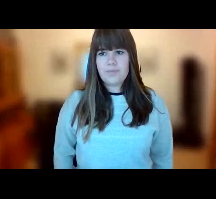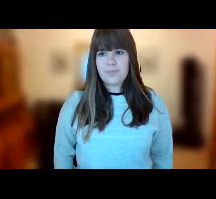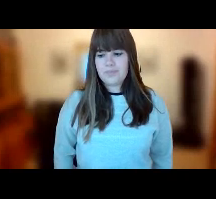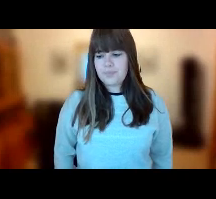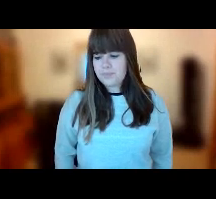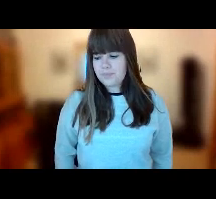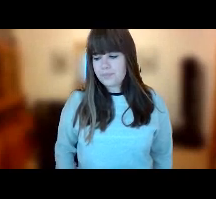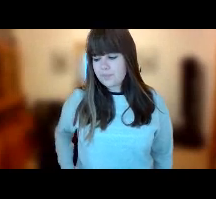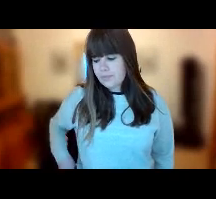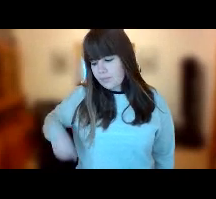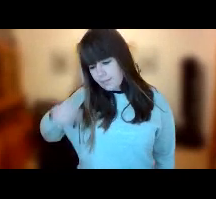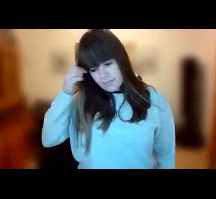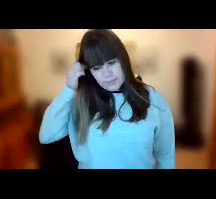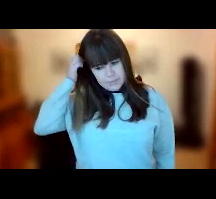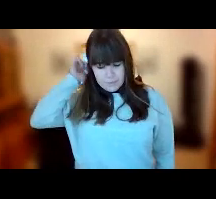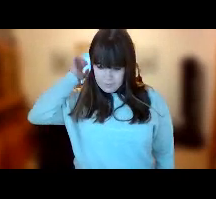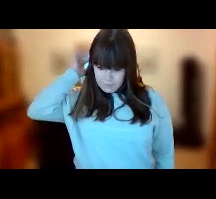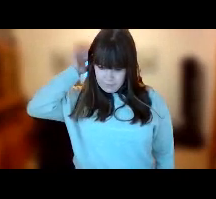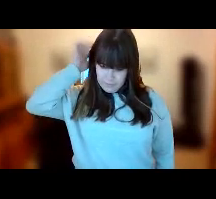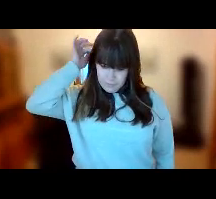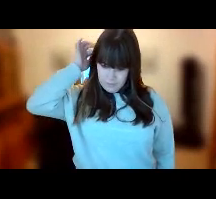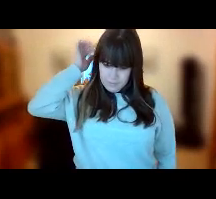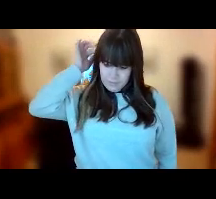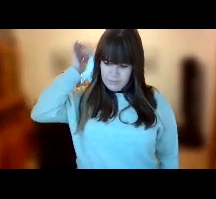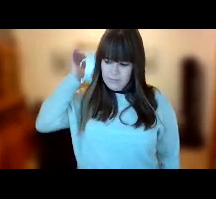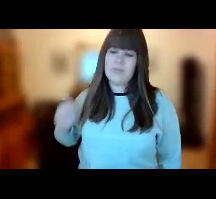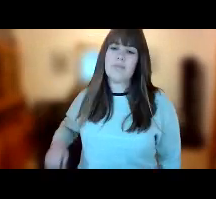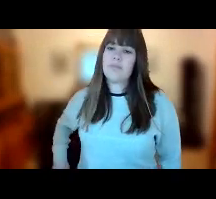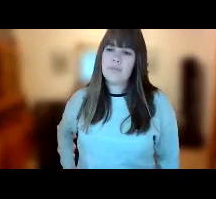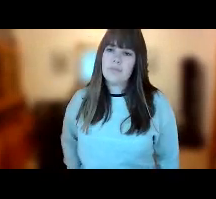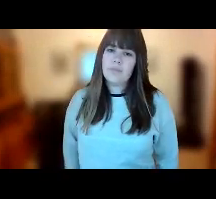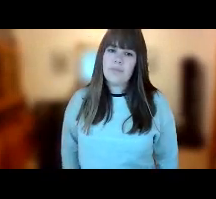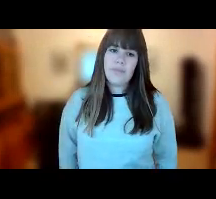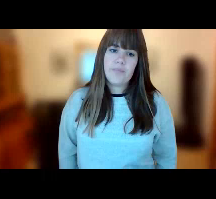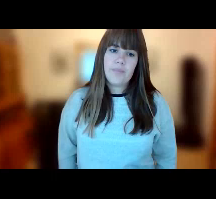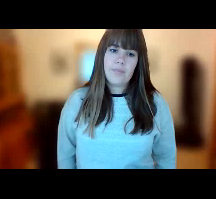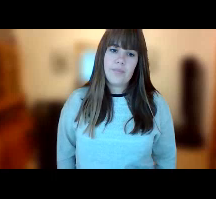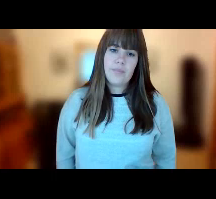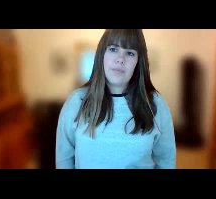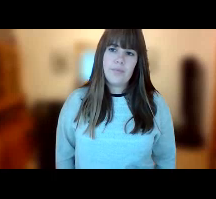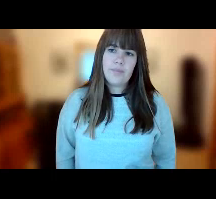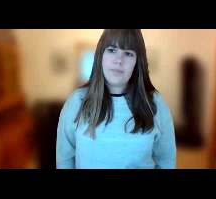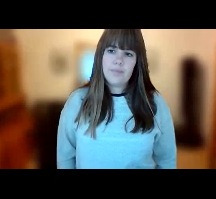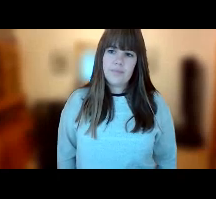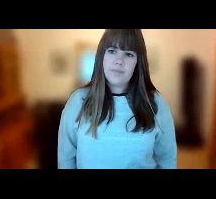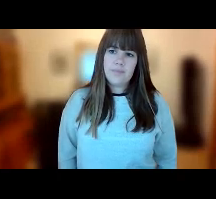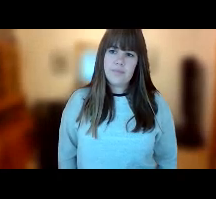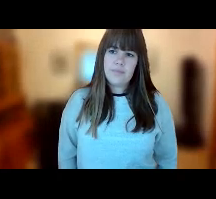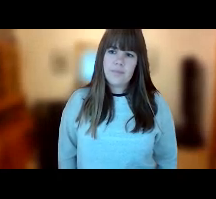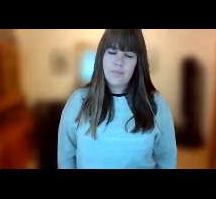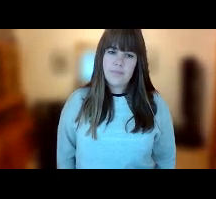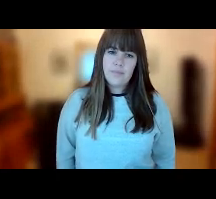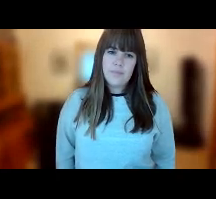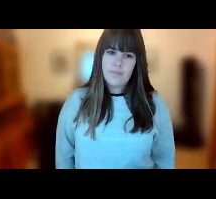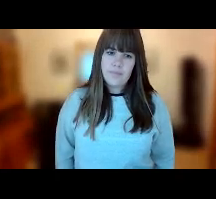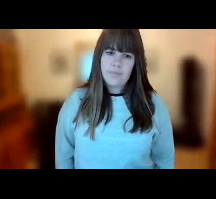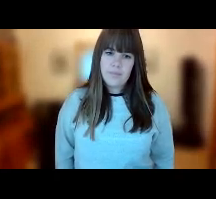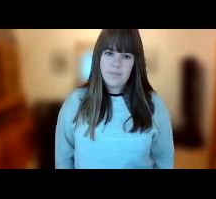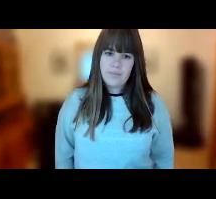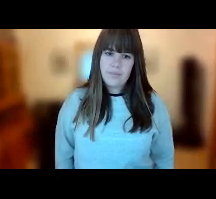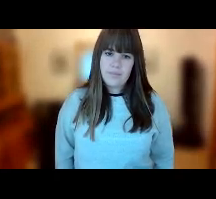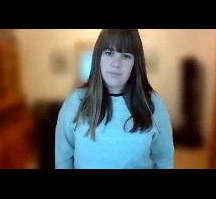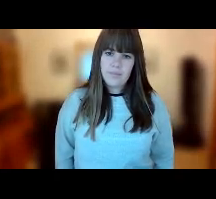help charities, community groups and social enterprises thrive. It's looking to provide access to quality support across a range of different topics, and importantly